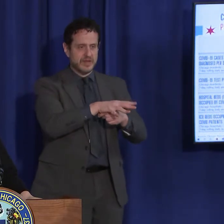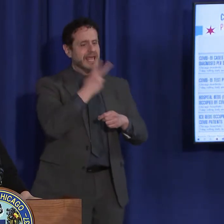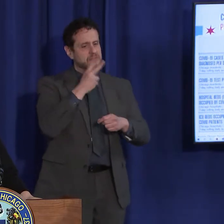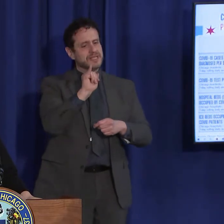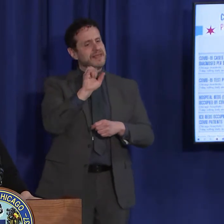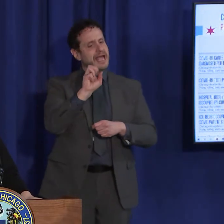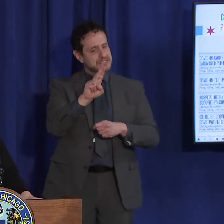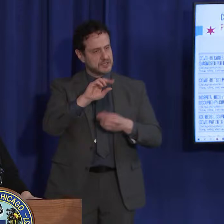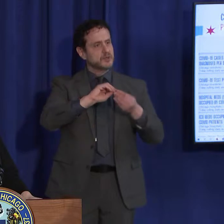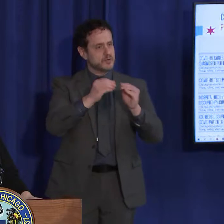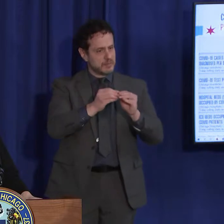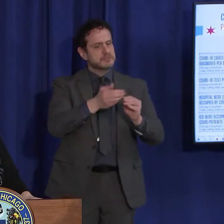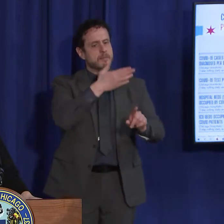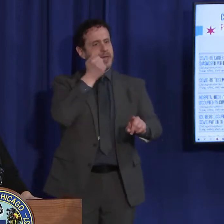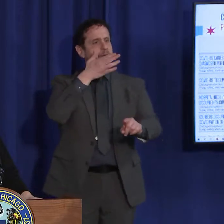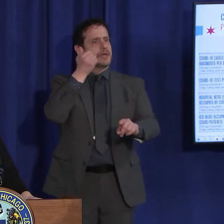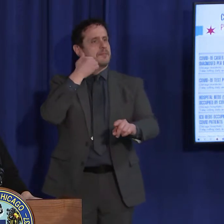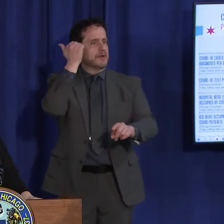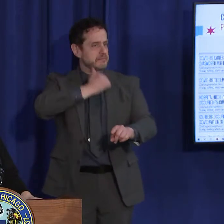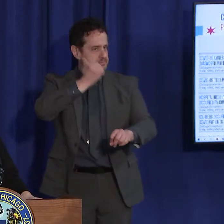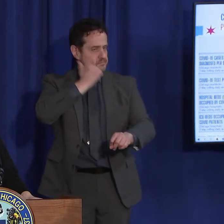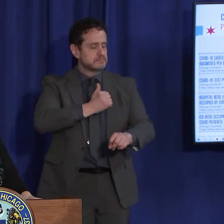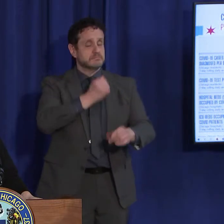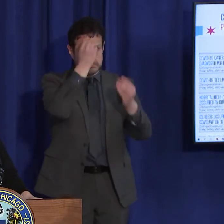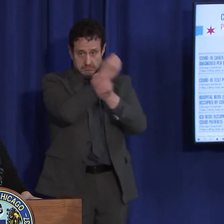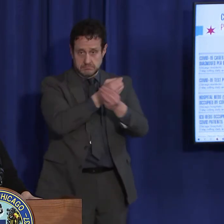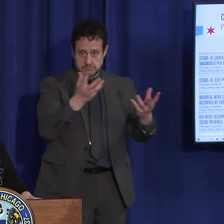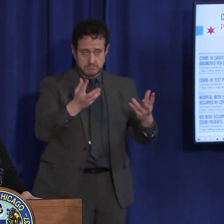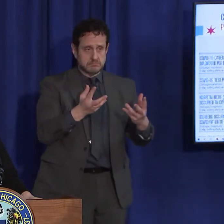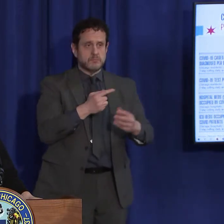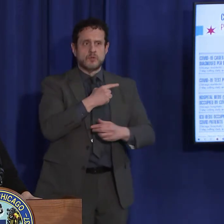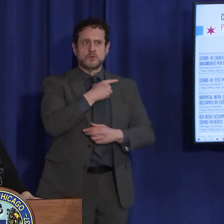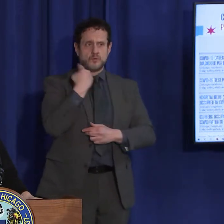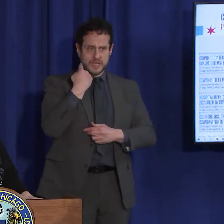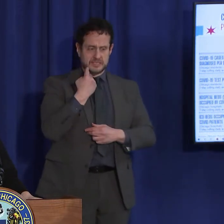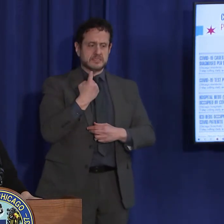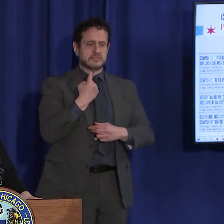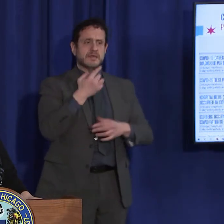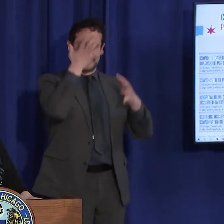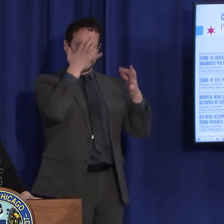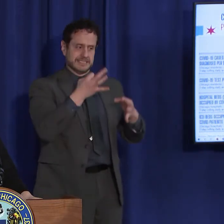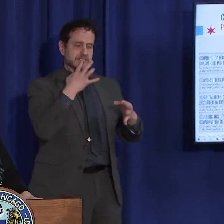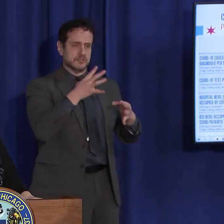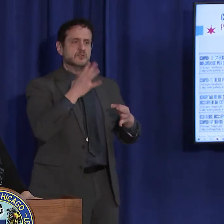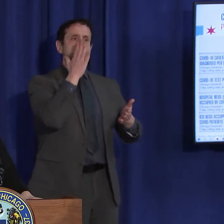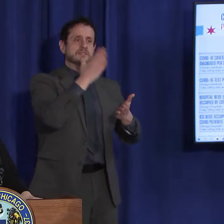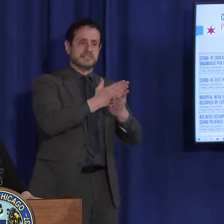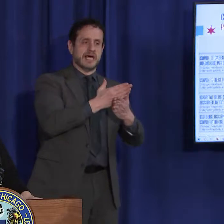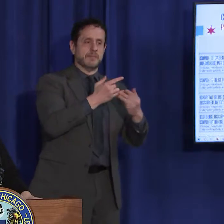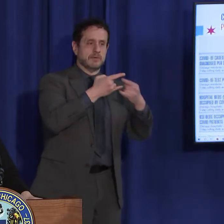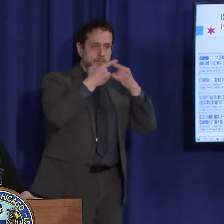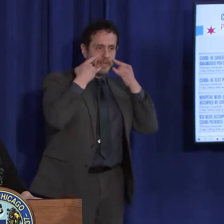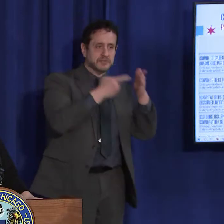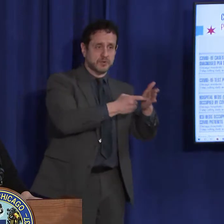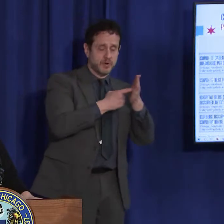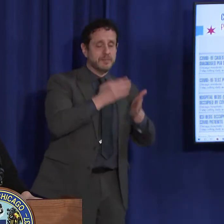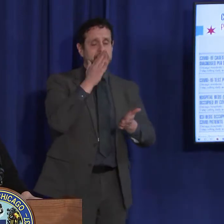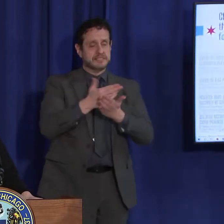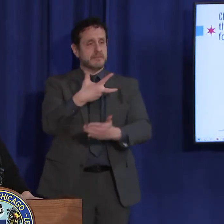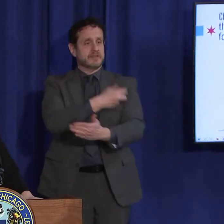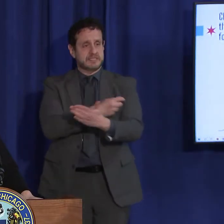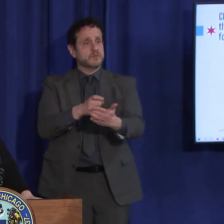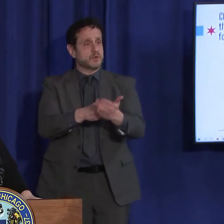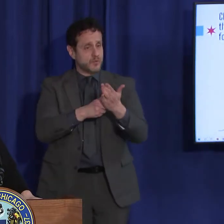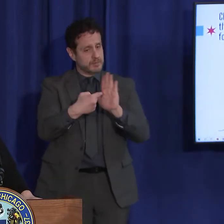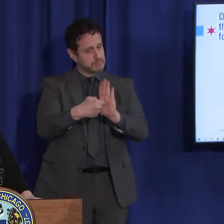there. So I want you to know that the risk and being able to lift these mitigations is because the risk now allows